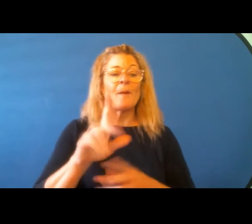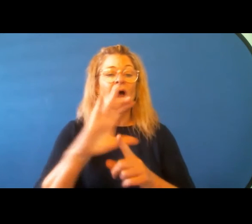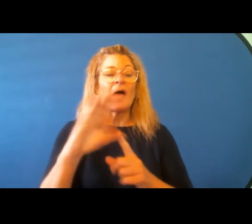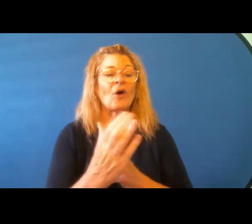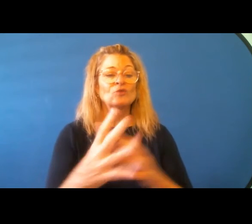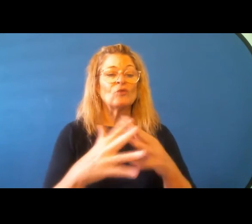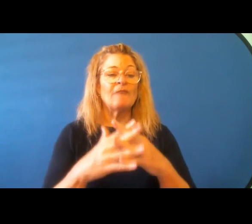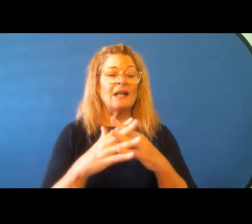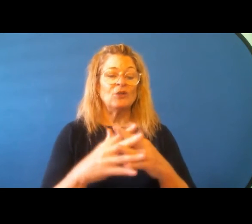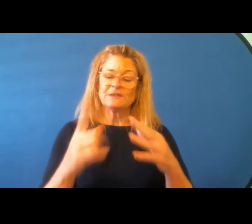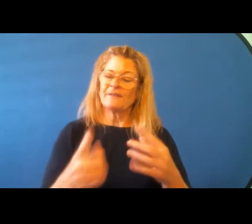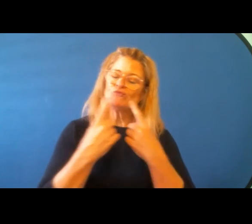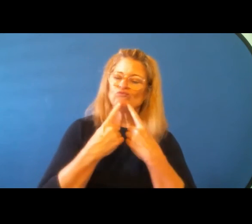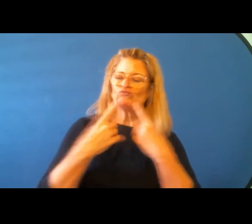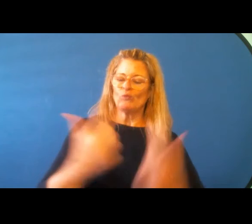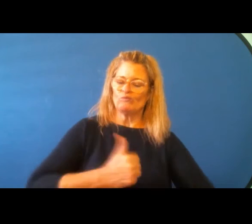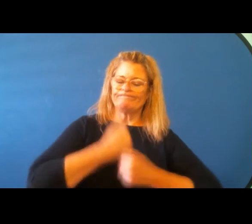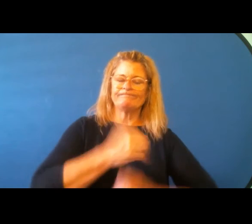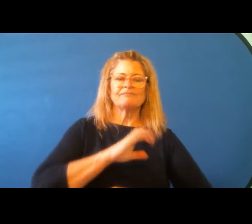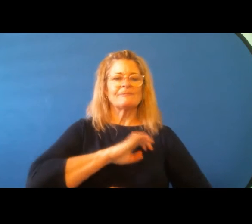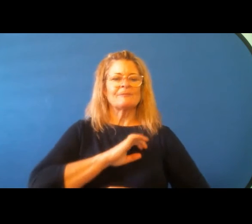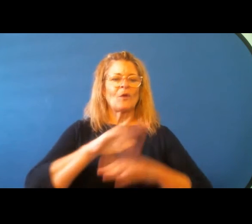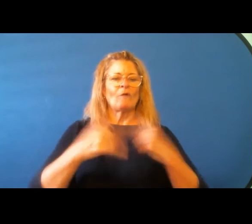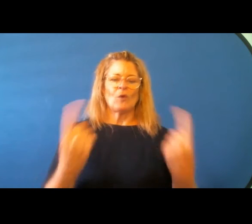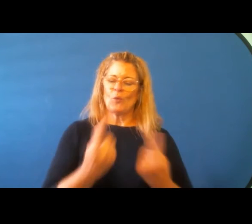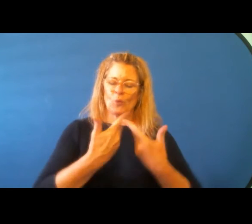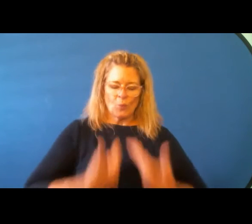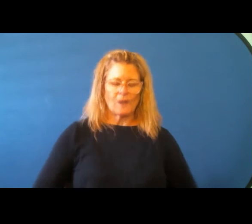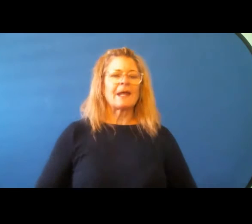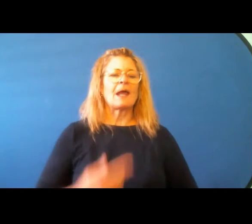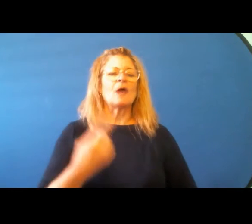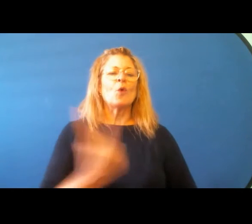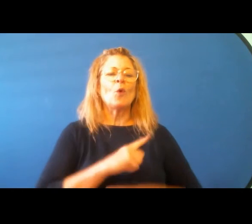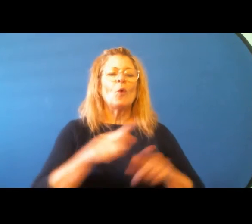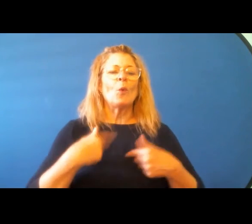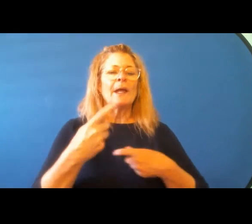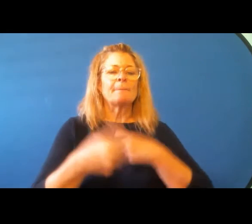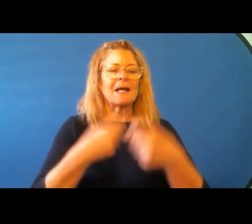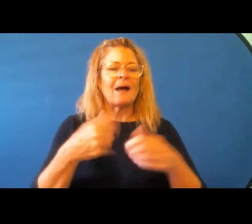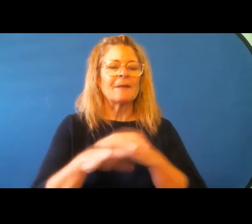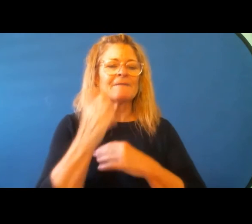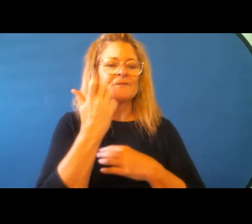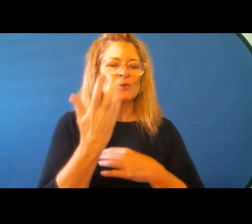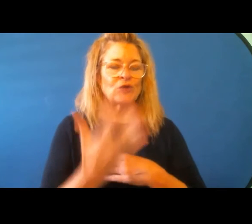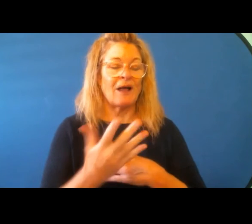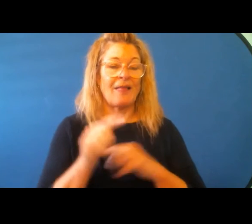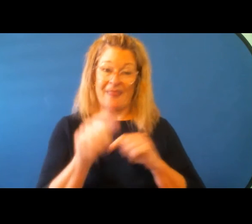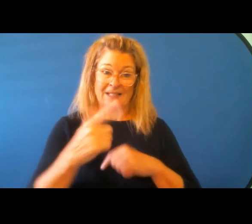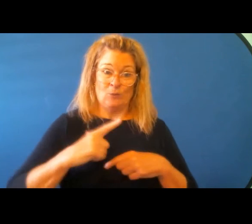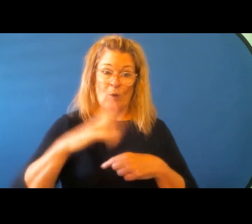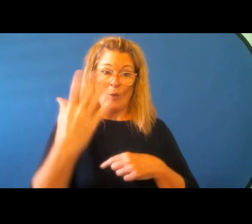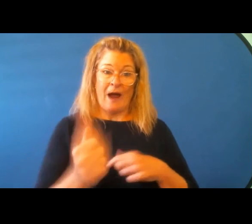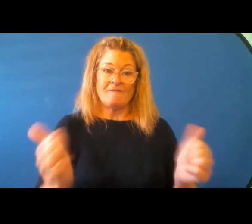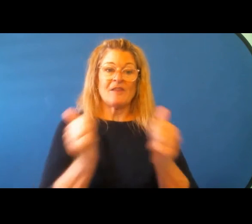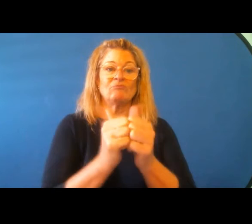are to carry the momentum of who we become. That's what the treaty is all about. Values such as